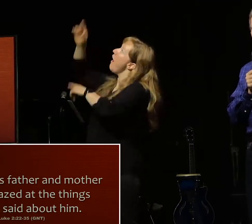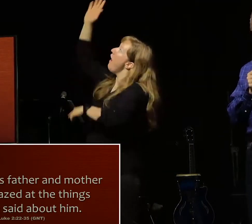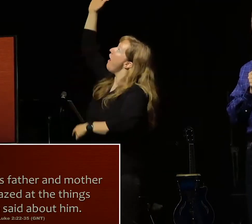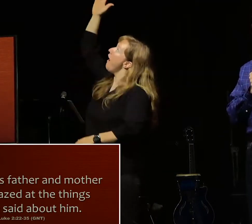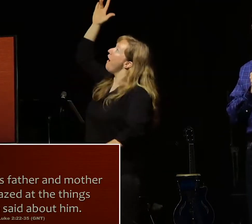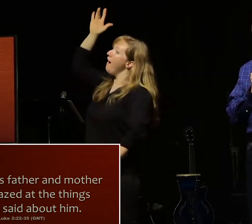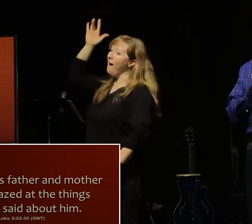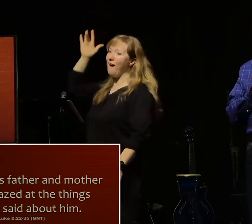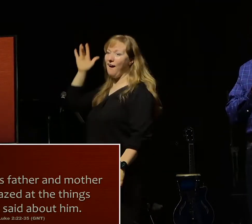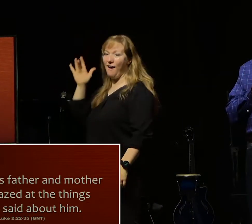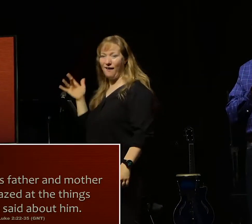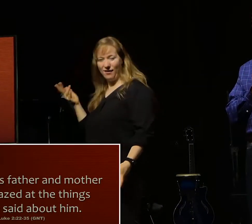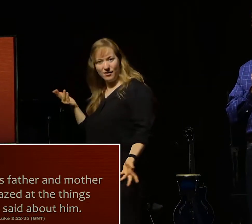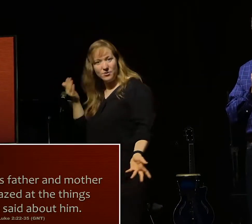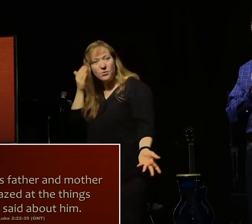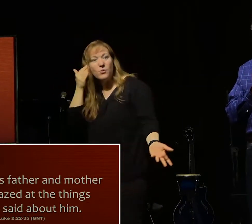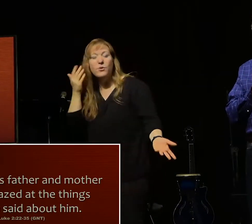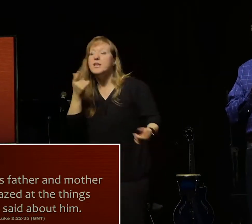Huh?